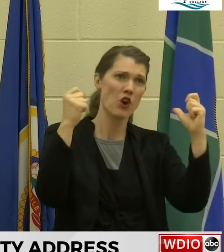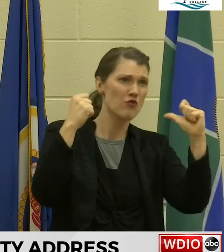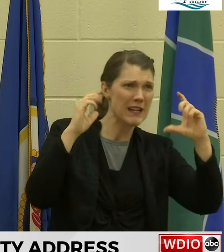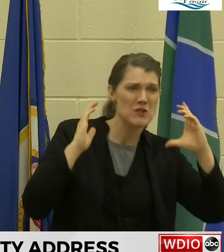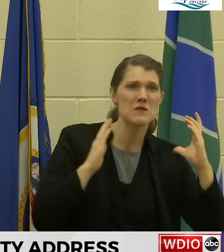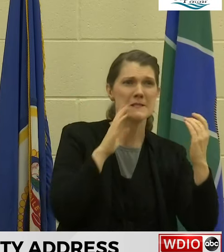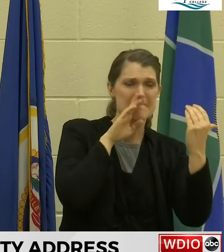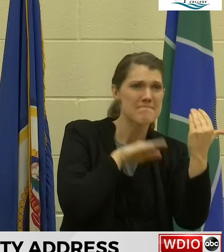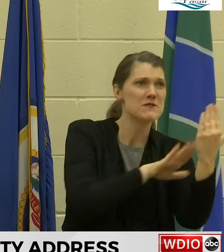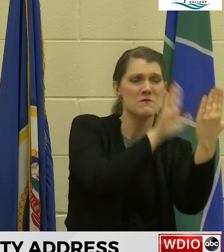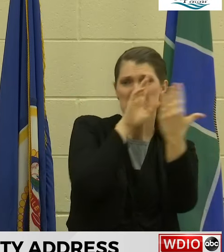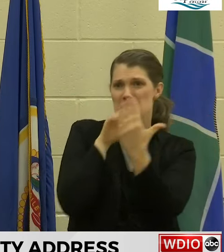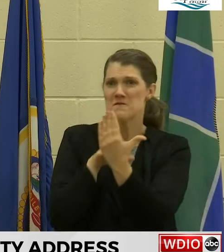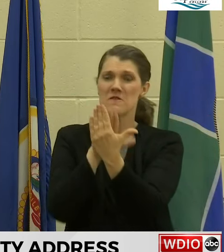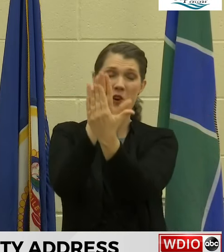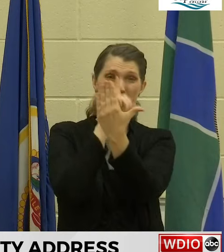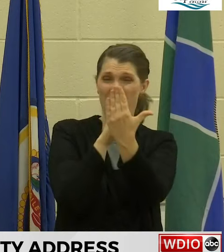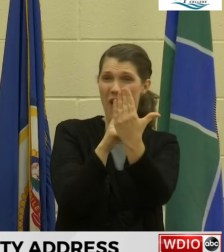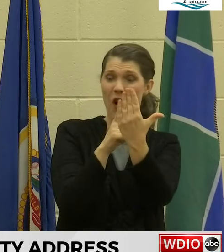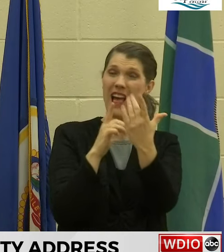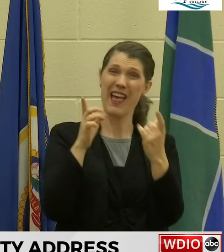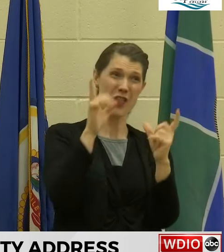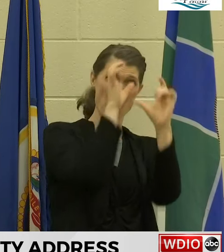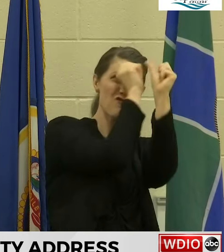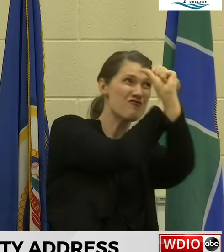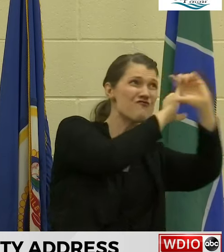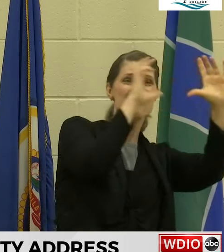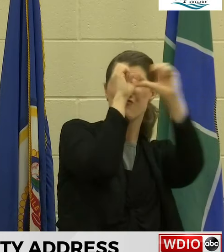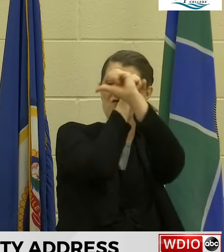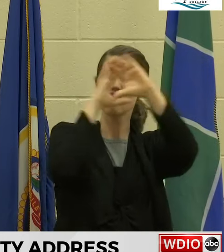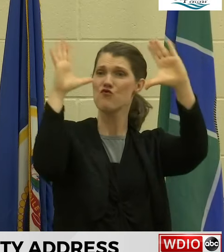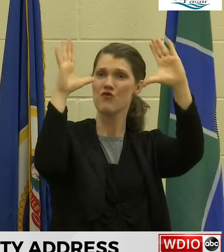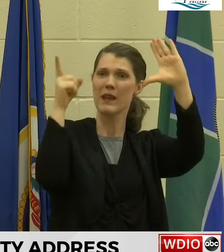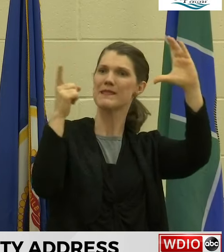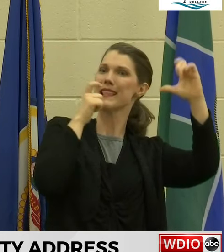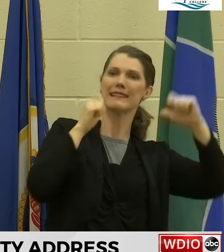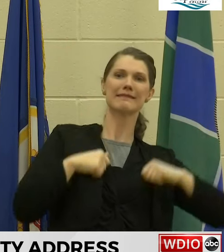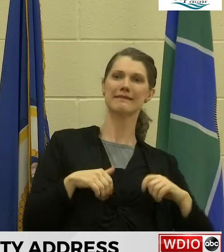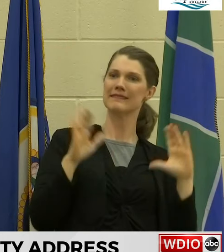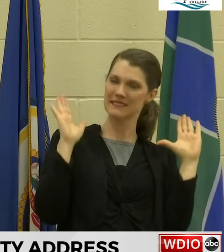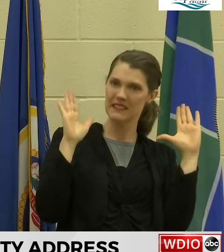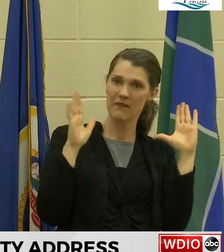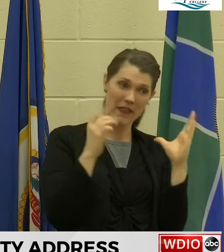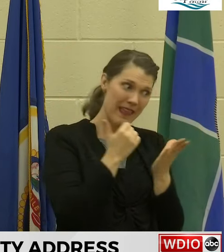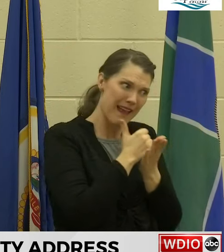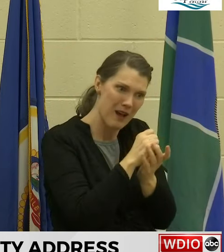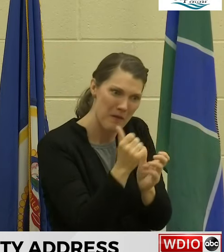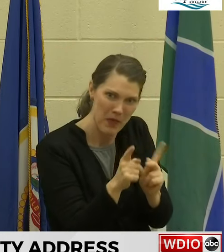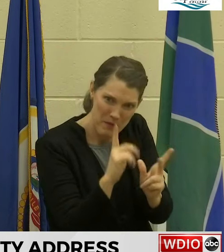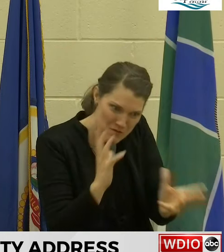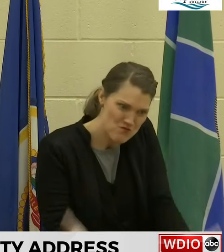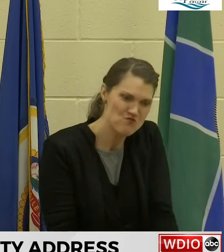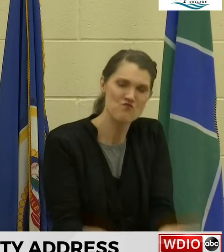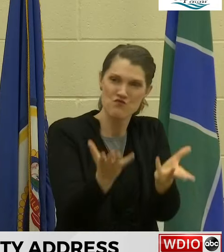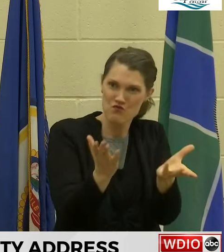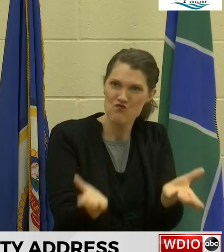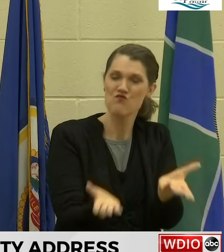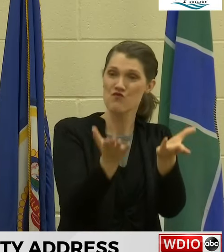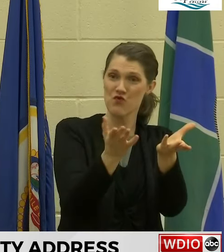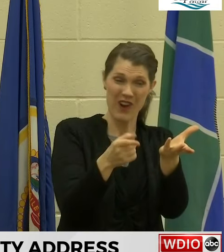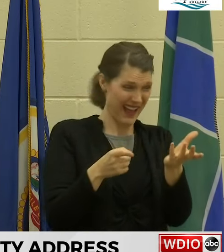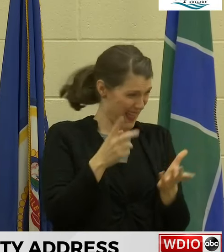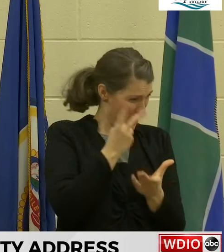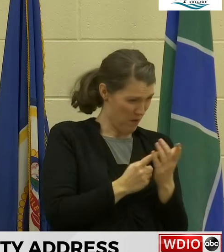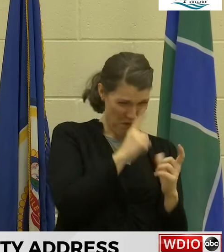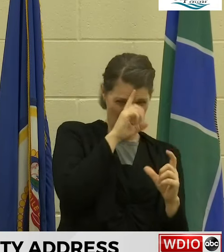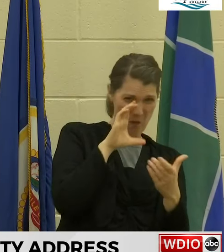barriers that often thwart dreams and break lives. Both live the value that we rise